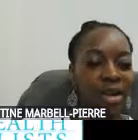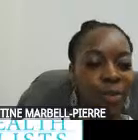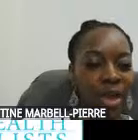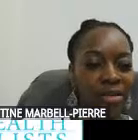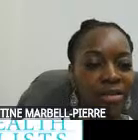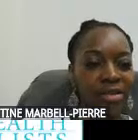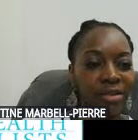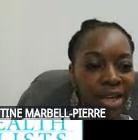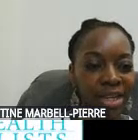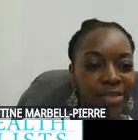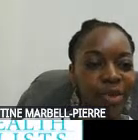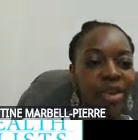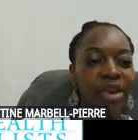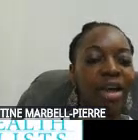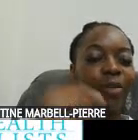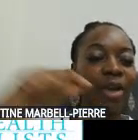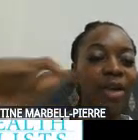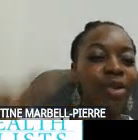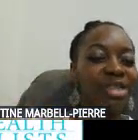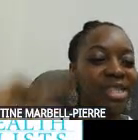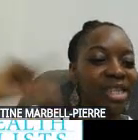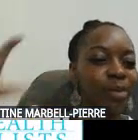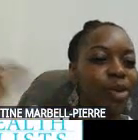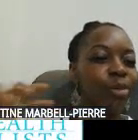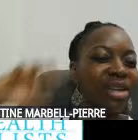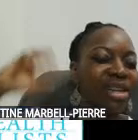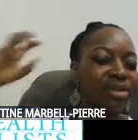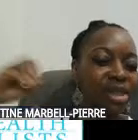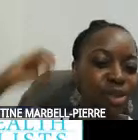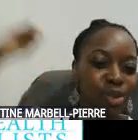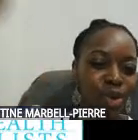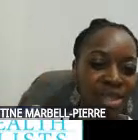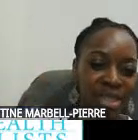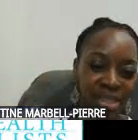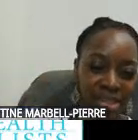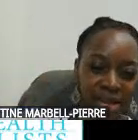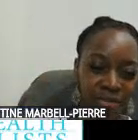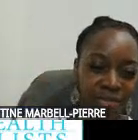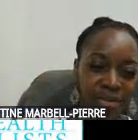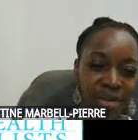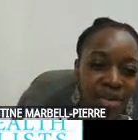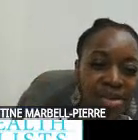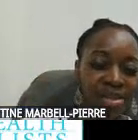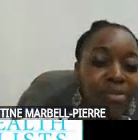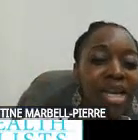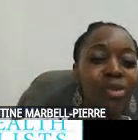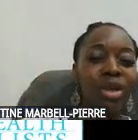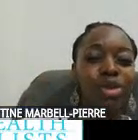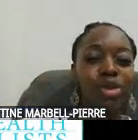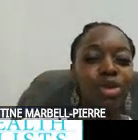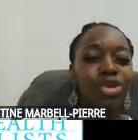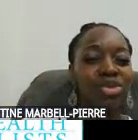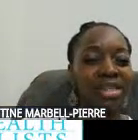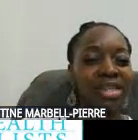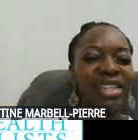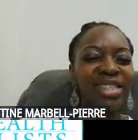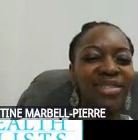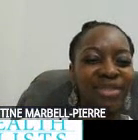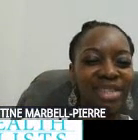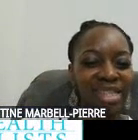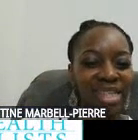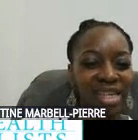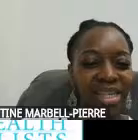you're unwell, right? When you're unwell, you sleep, your body restores itself. Sometimes we are so stressed and